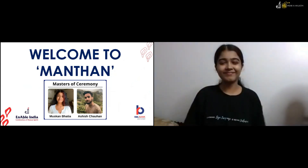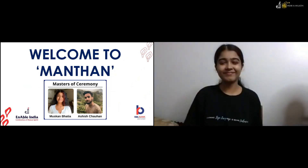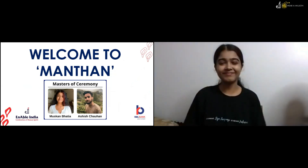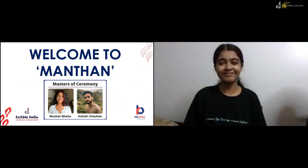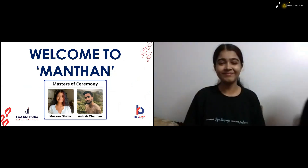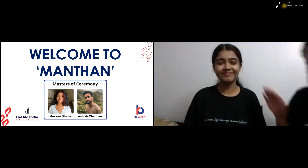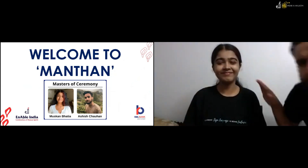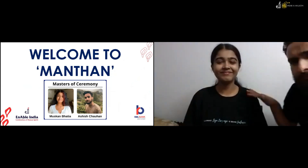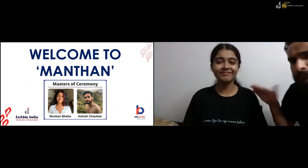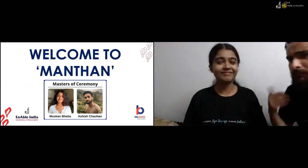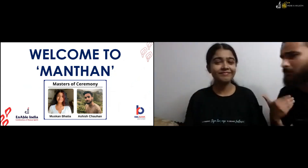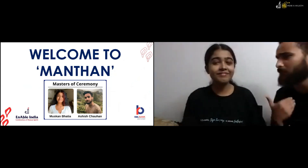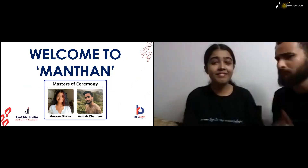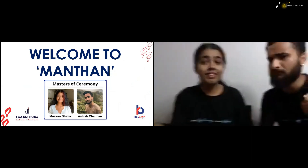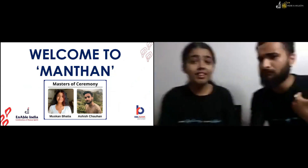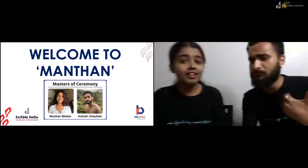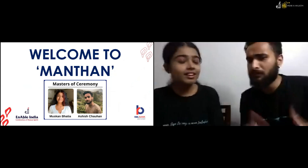name.